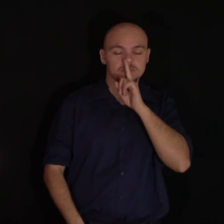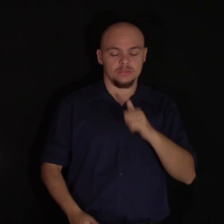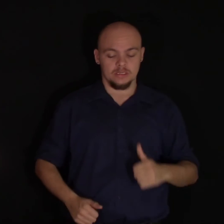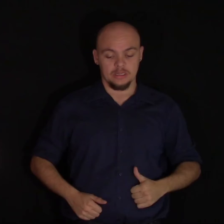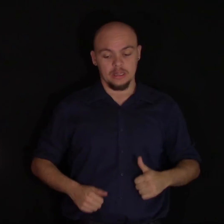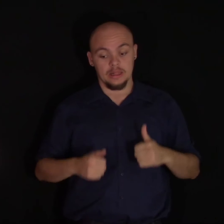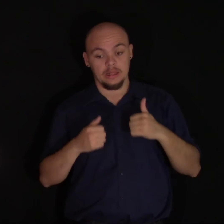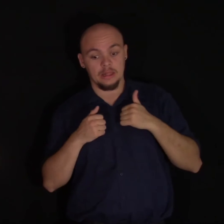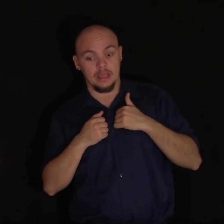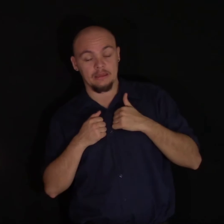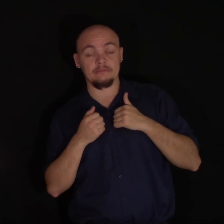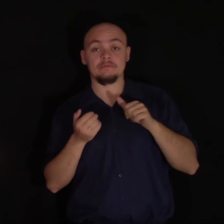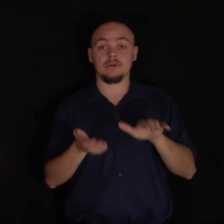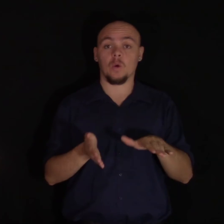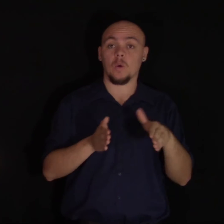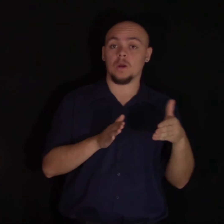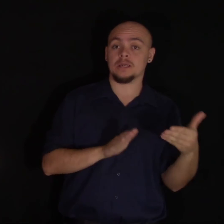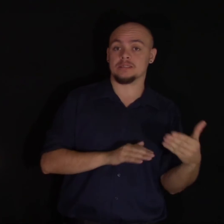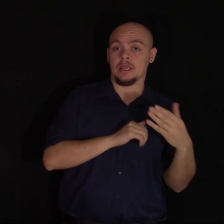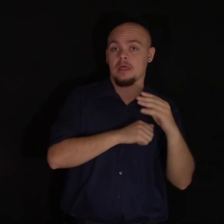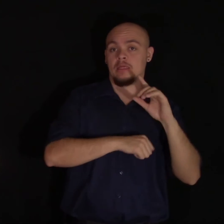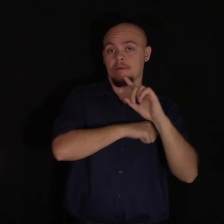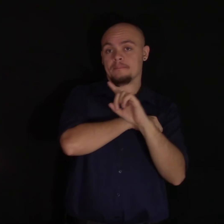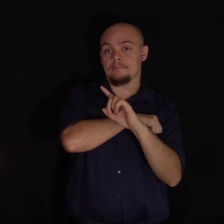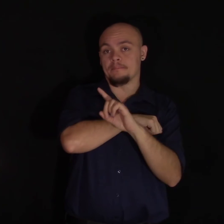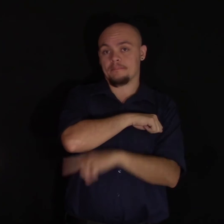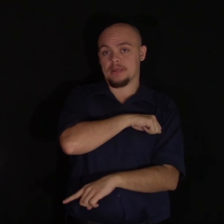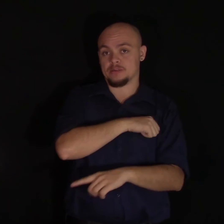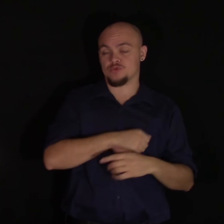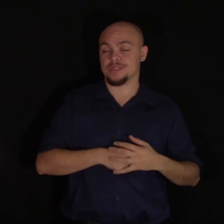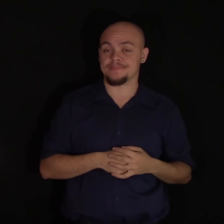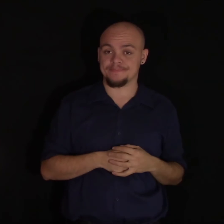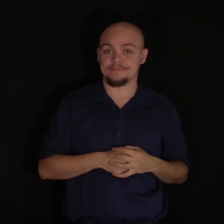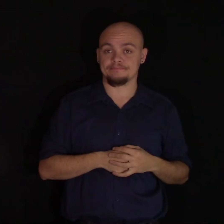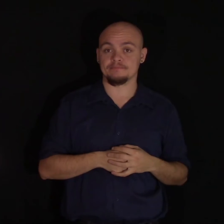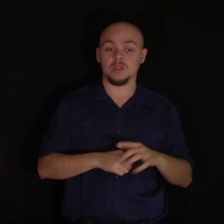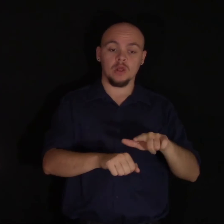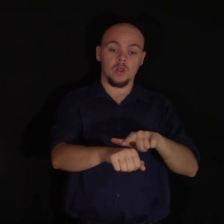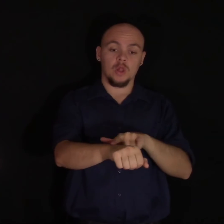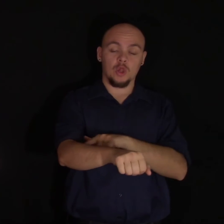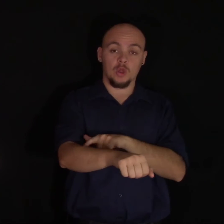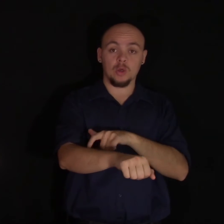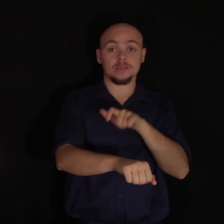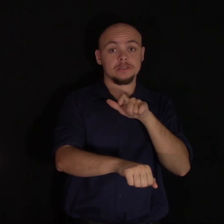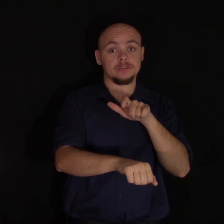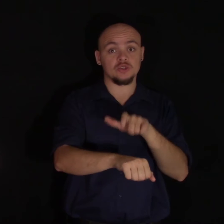death consequences and long-term social repercussions.